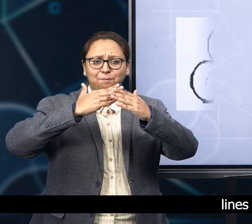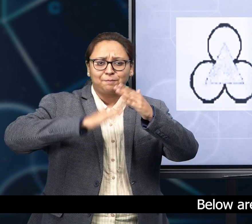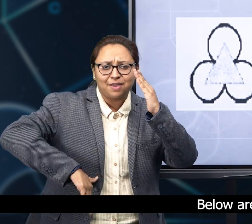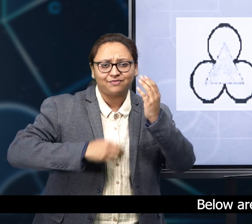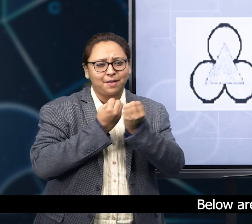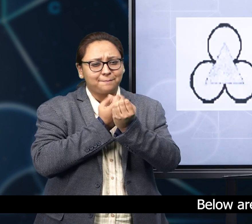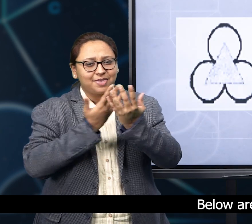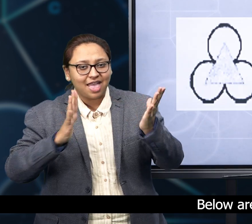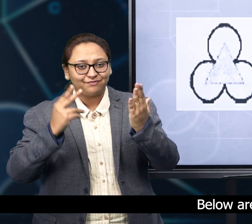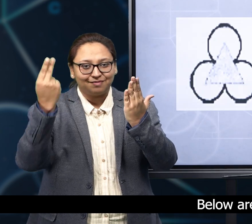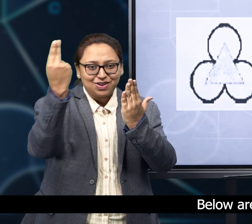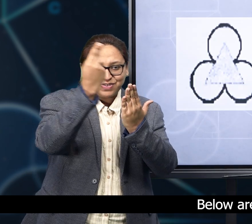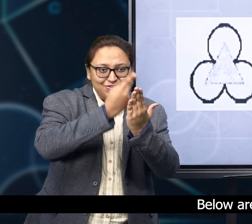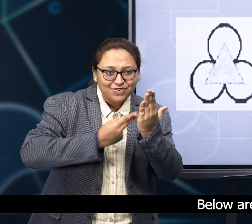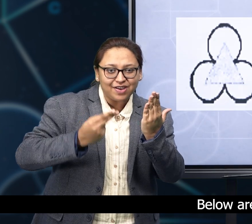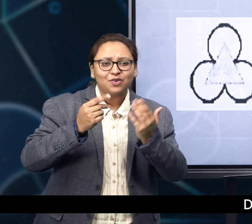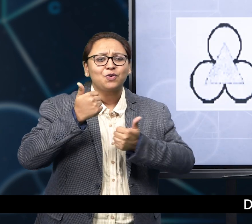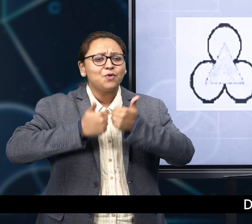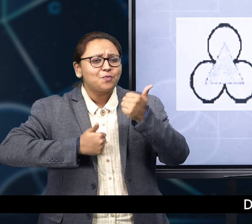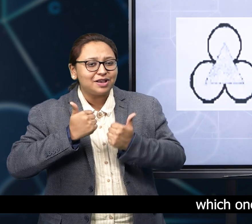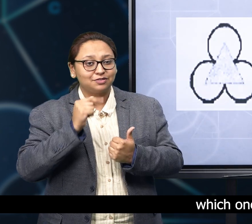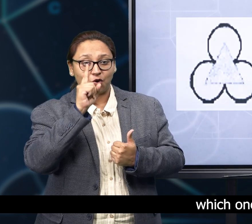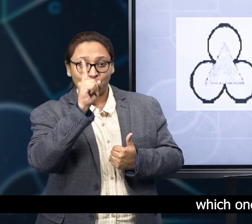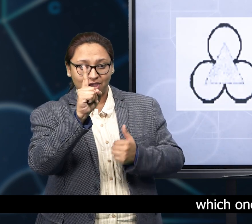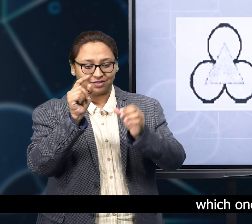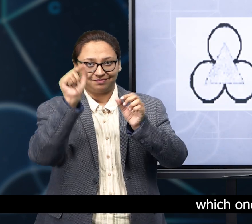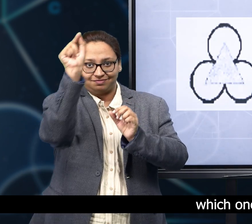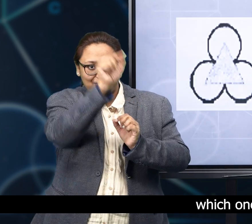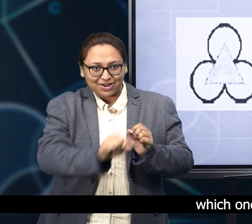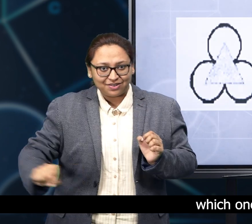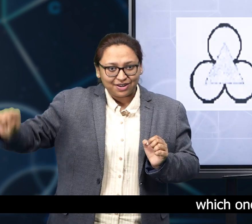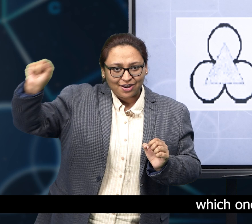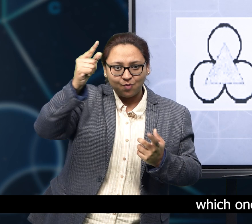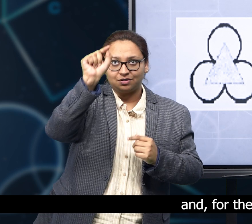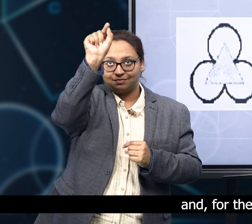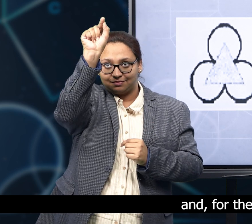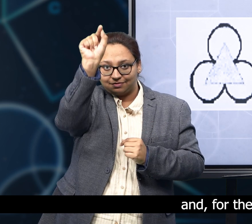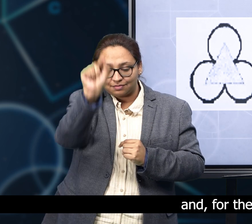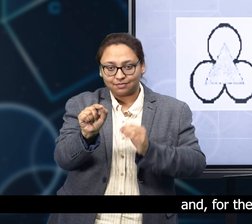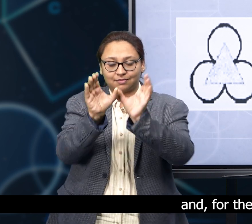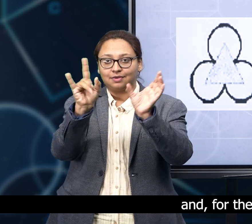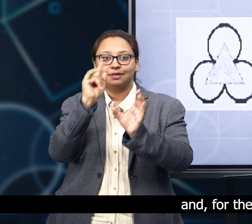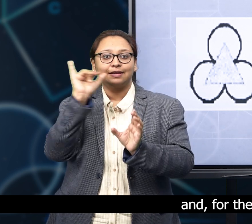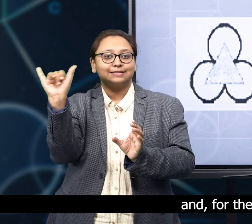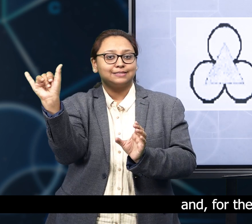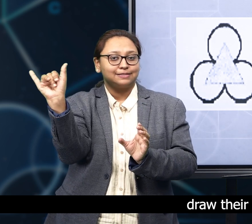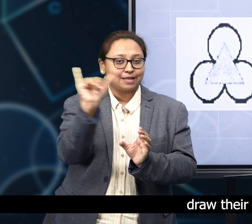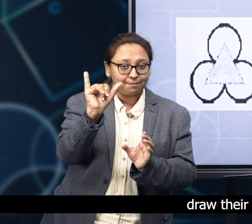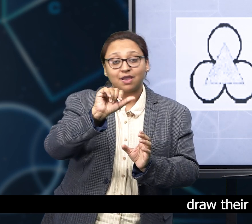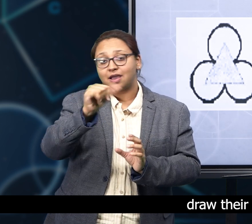Below are several figures. Determine which ones are symmetric And for the symmetric figures, draw their